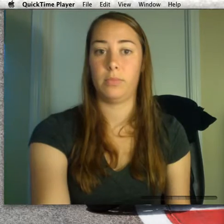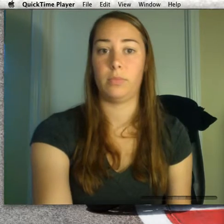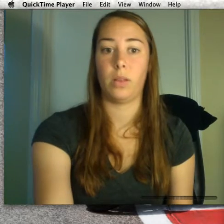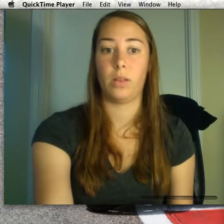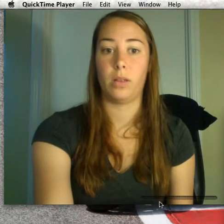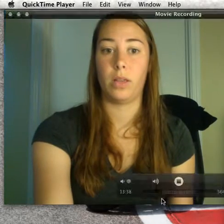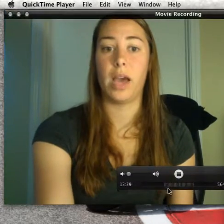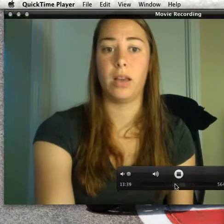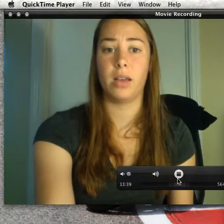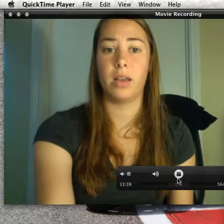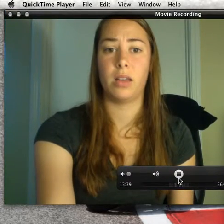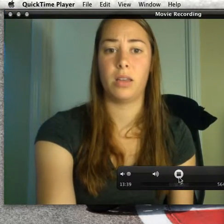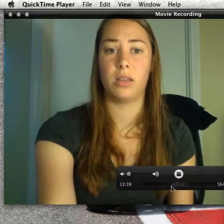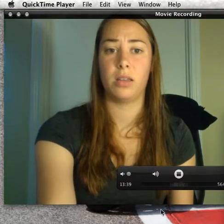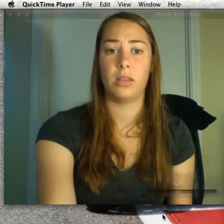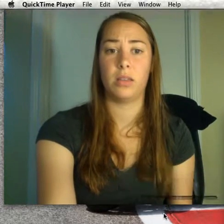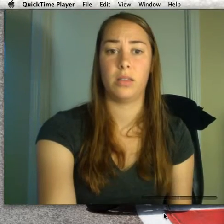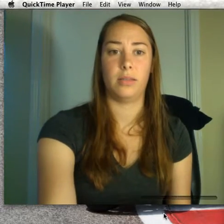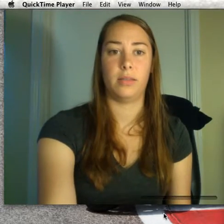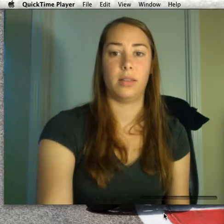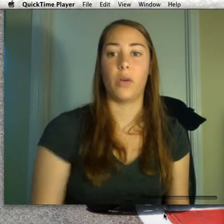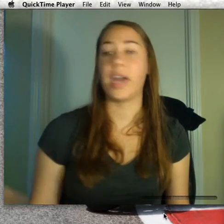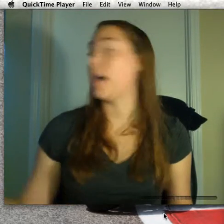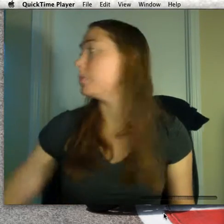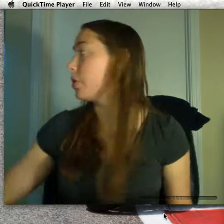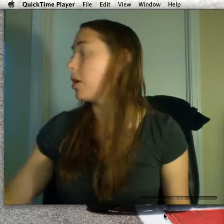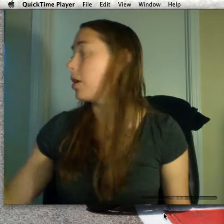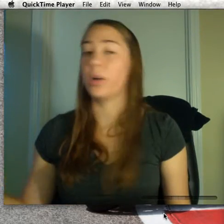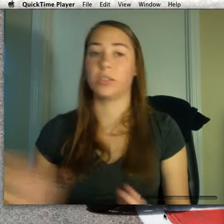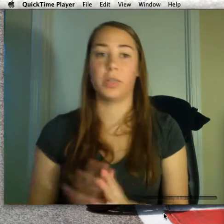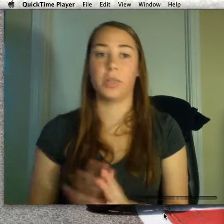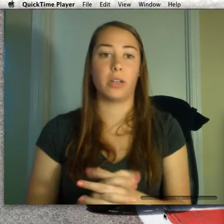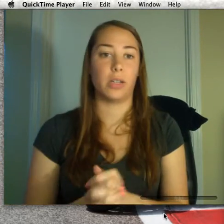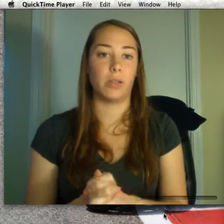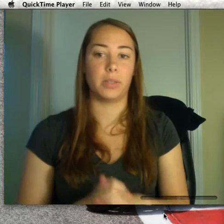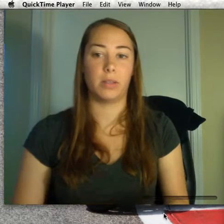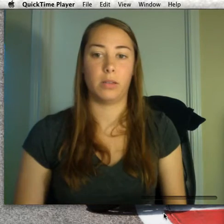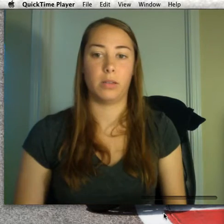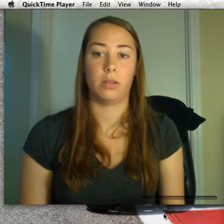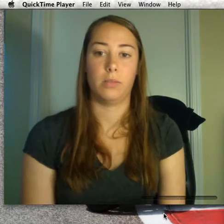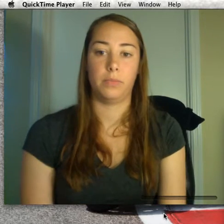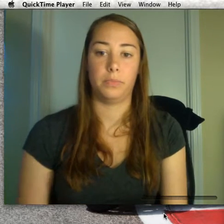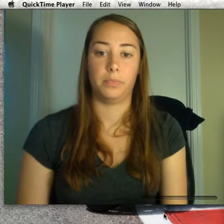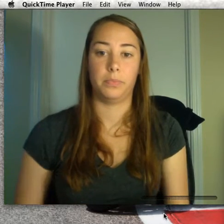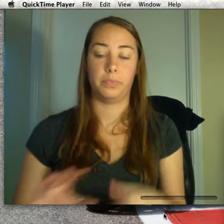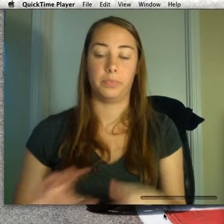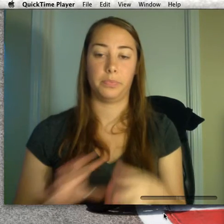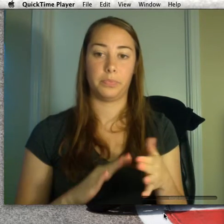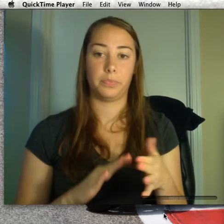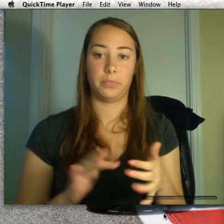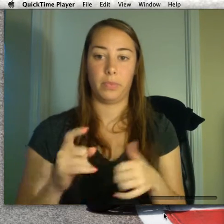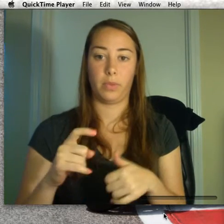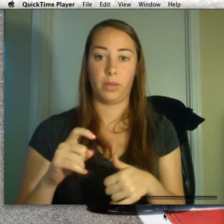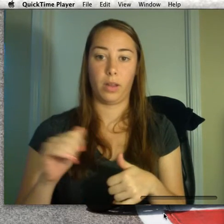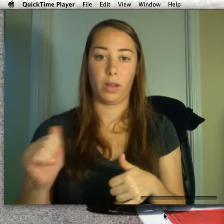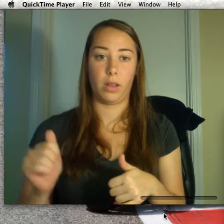therefore, yeah, it makes heaven happy. Okay, I'm doing homework, so don't interrupt. And leave no one